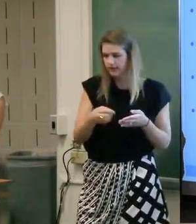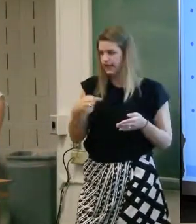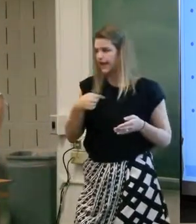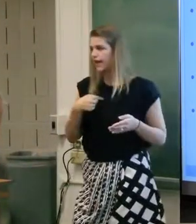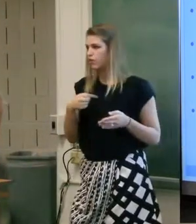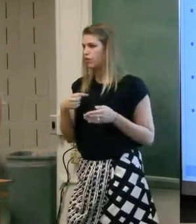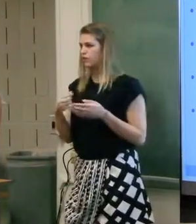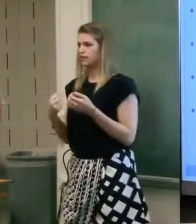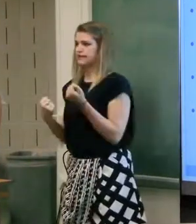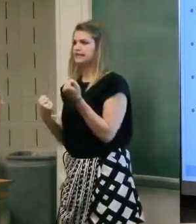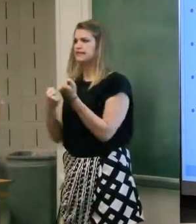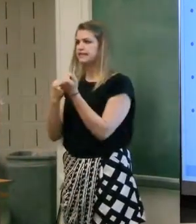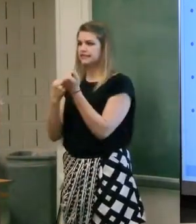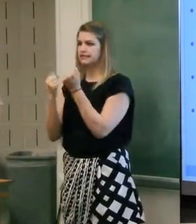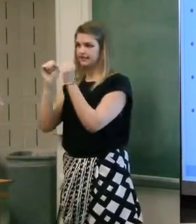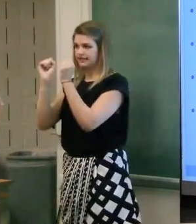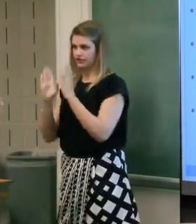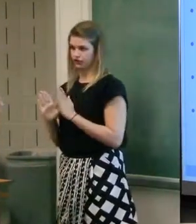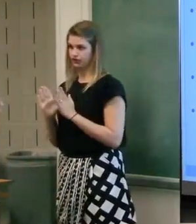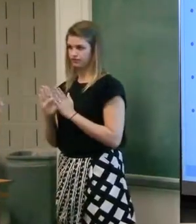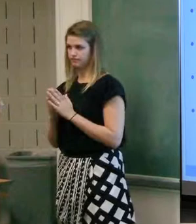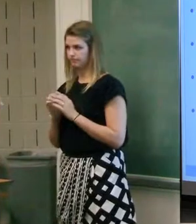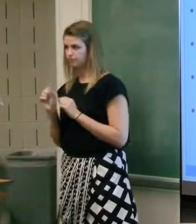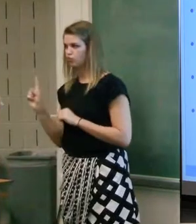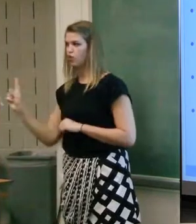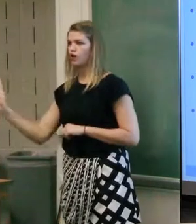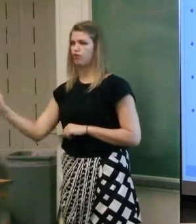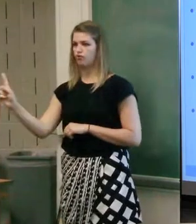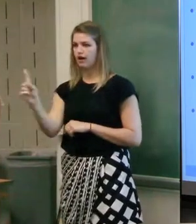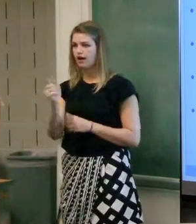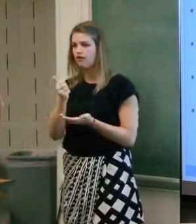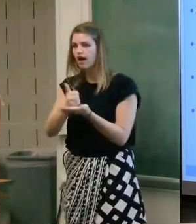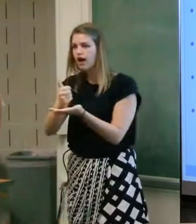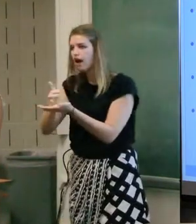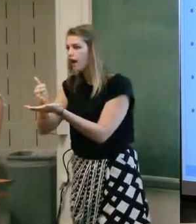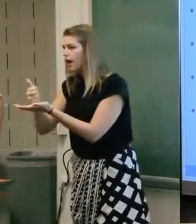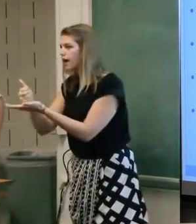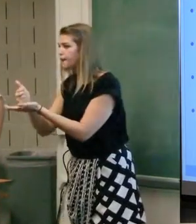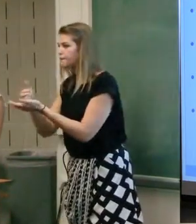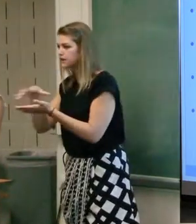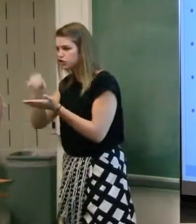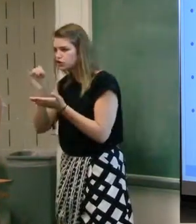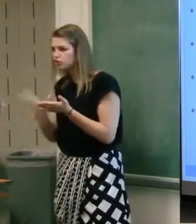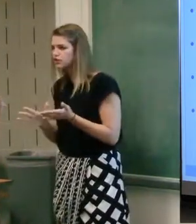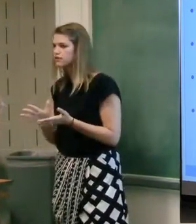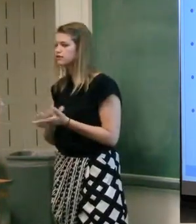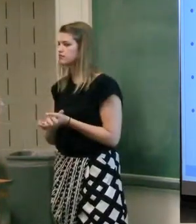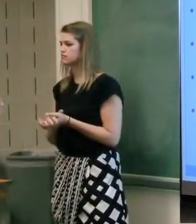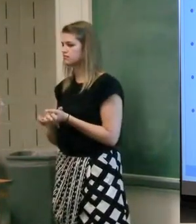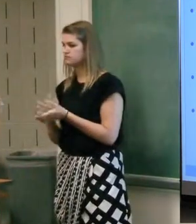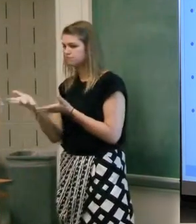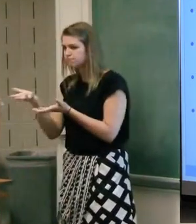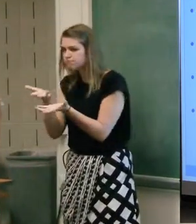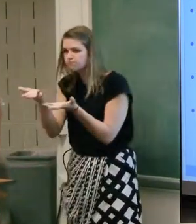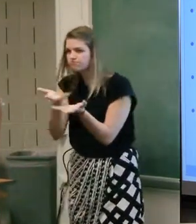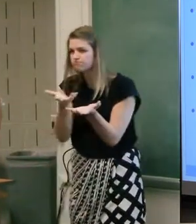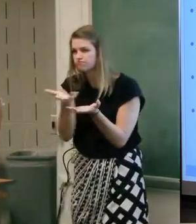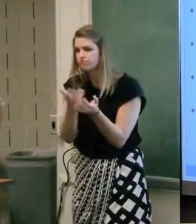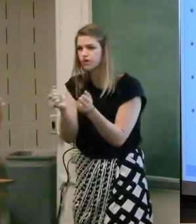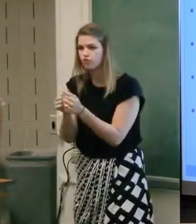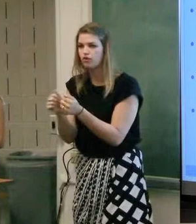an assistant teacher. I would walk around and help other students in the class, just to